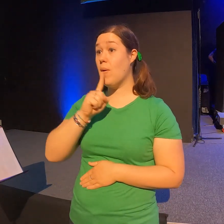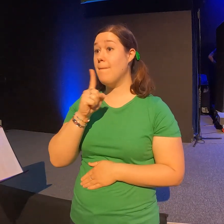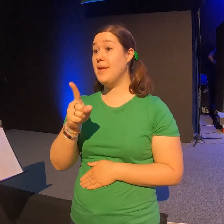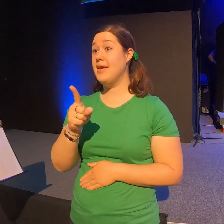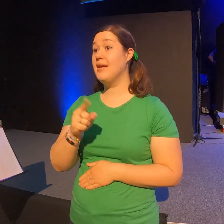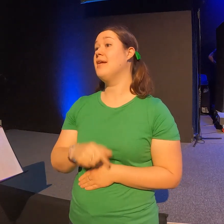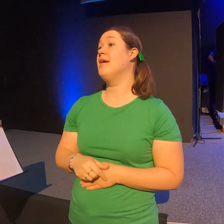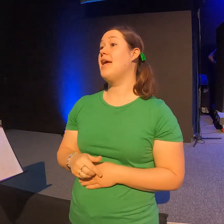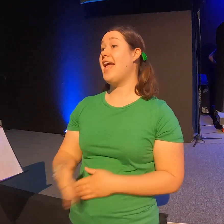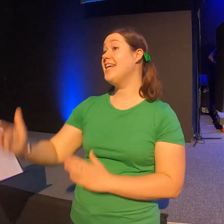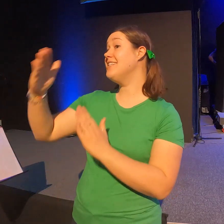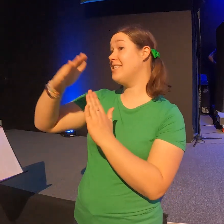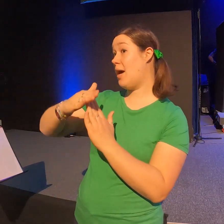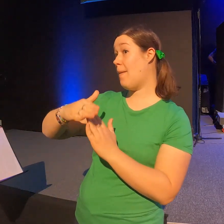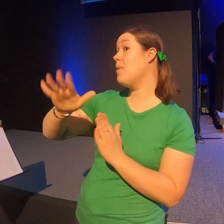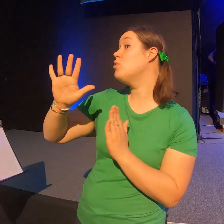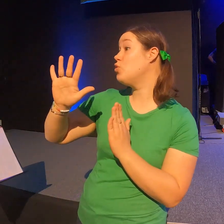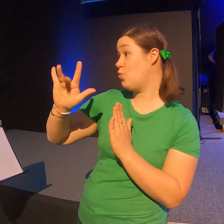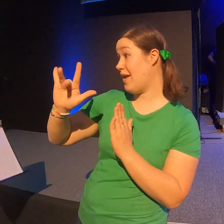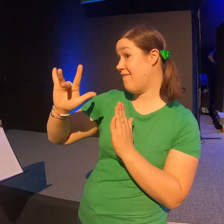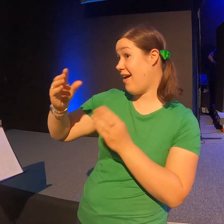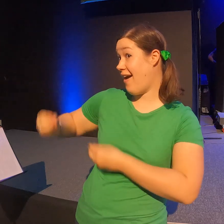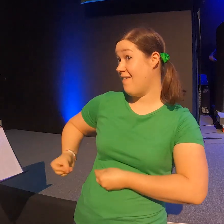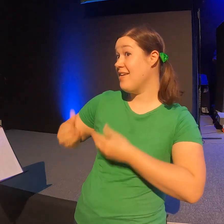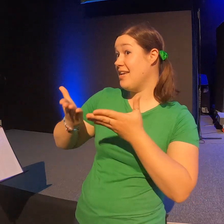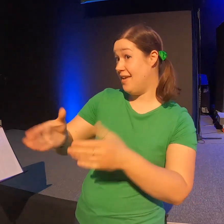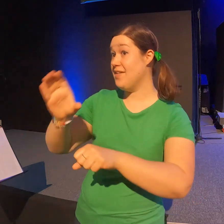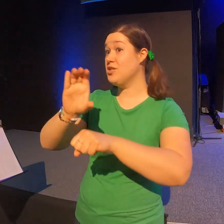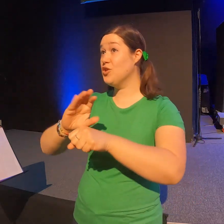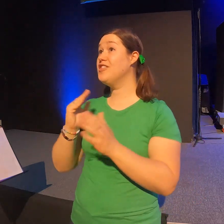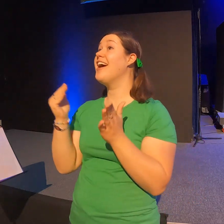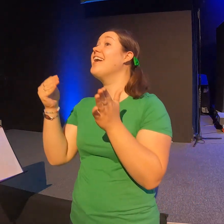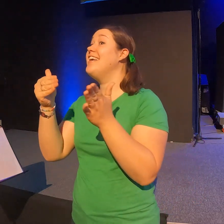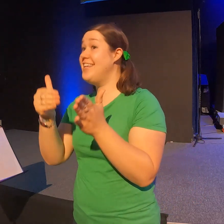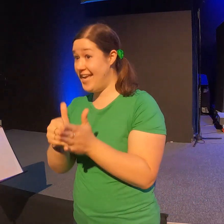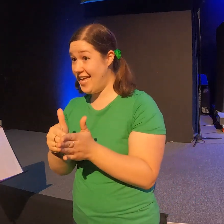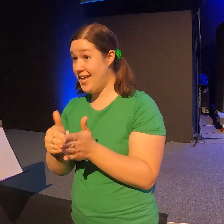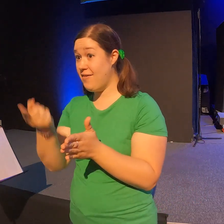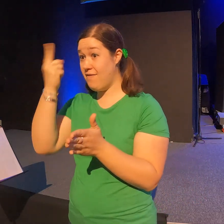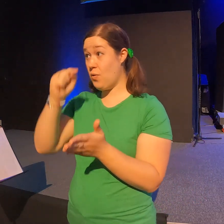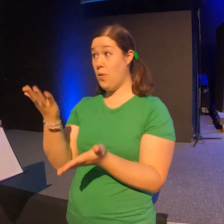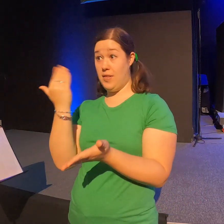church again for 2023. Give yourself a round of applause.